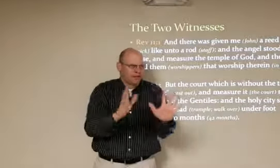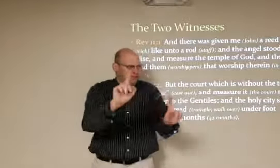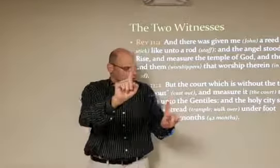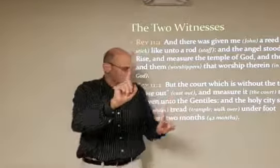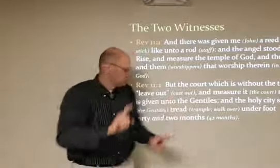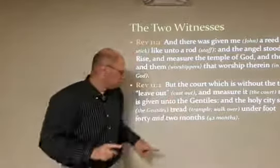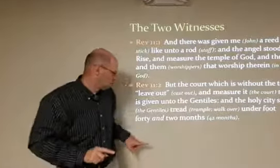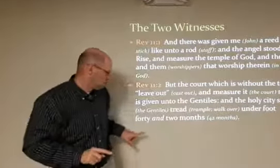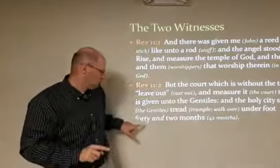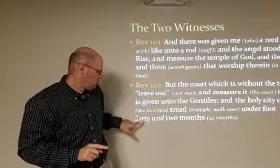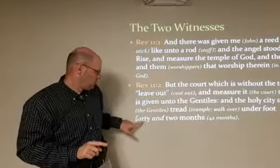I'm trying to figure out what those means.